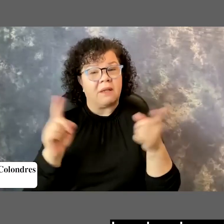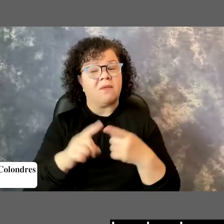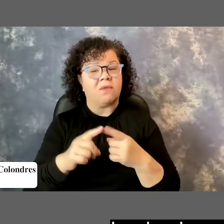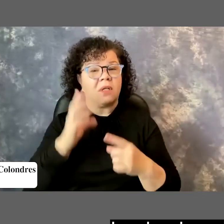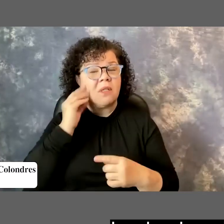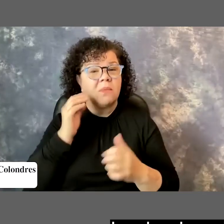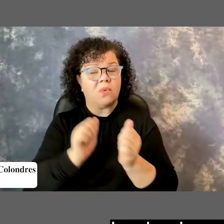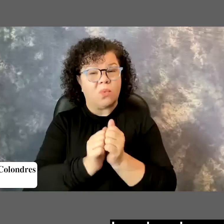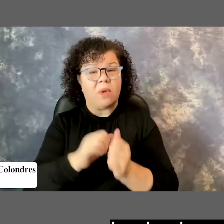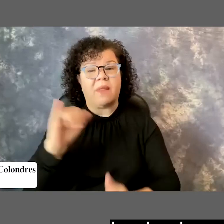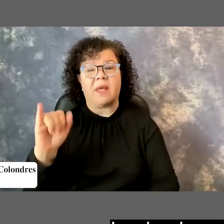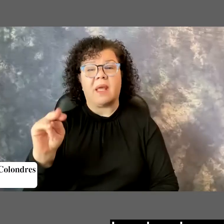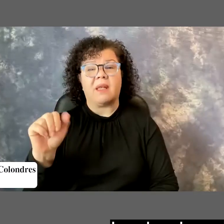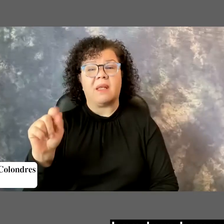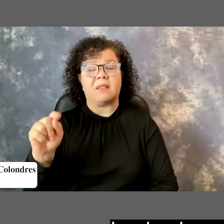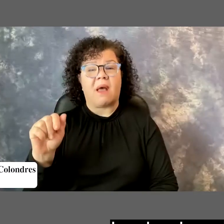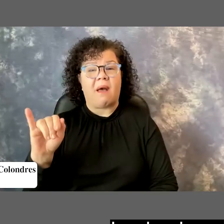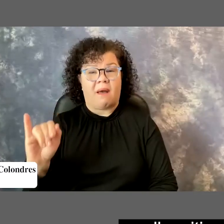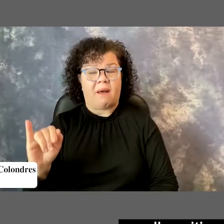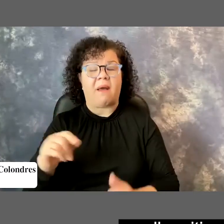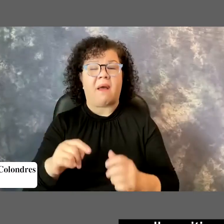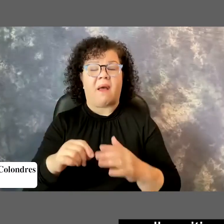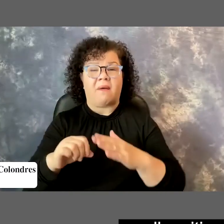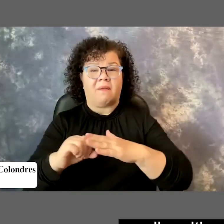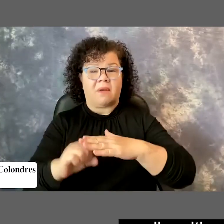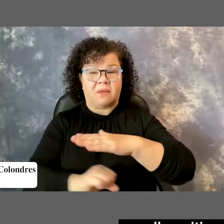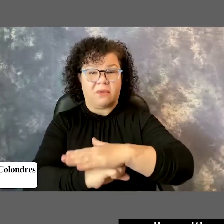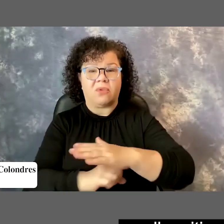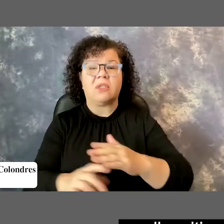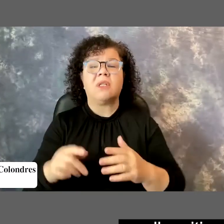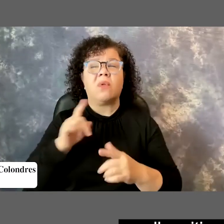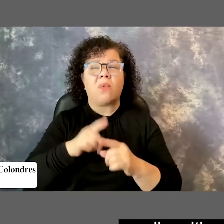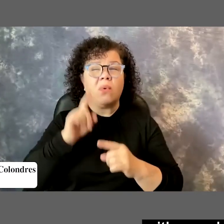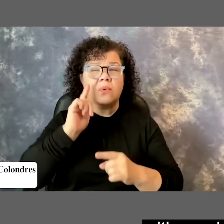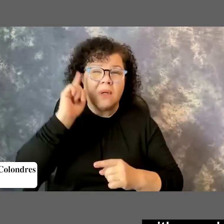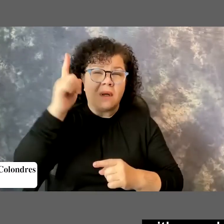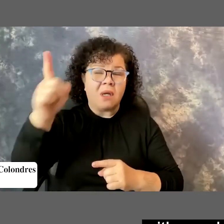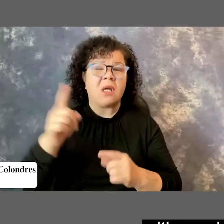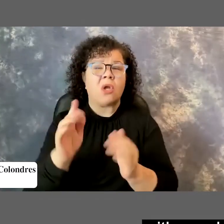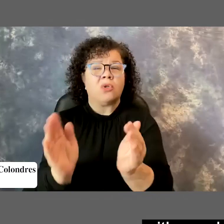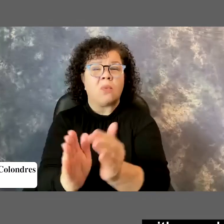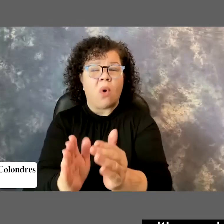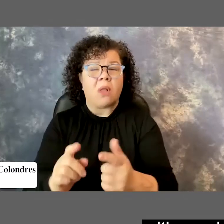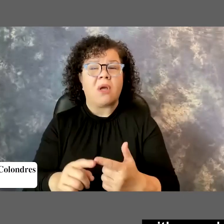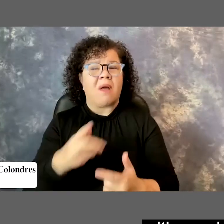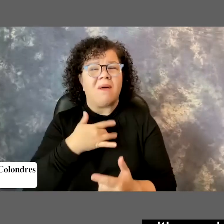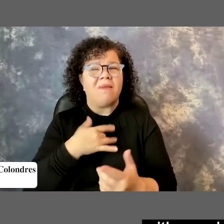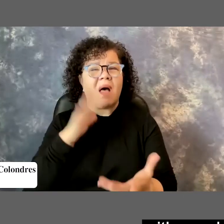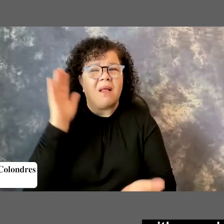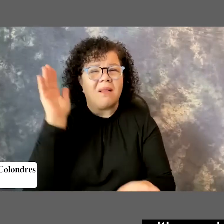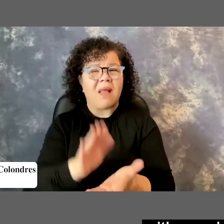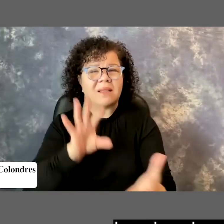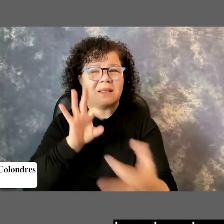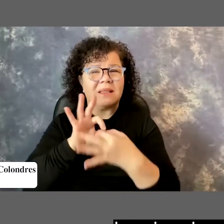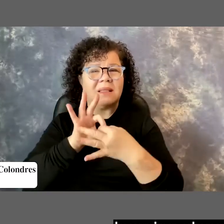Foundation. Leaders based in rural areas and smaller and mid-sized cities felt less engaged with us when it comes